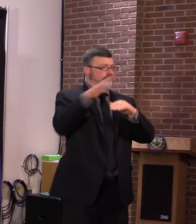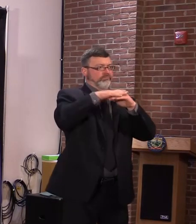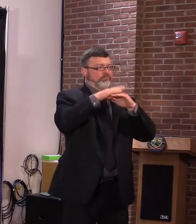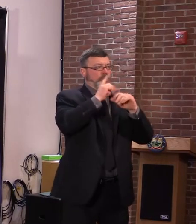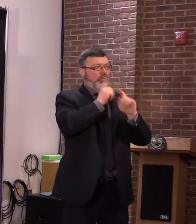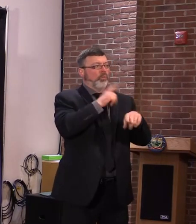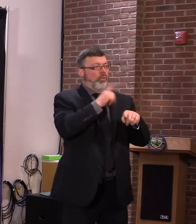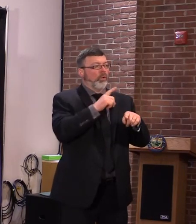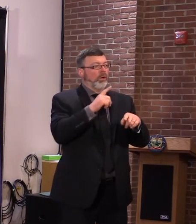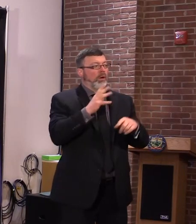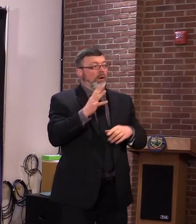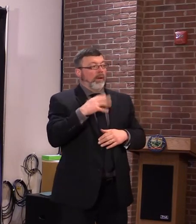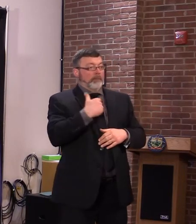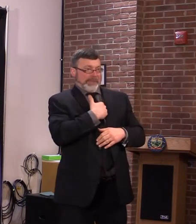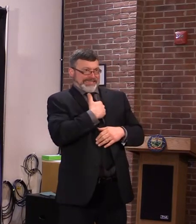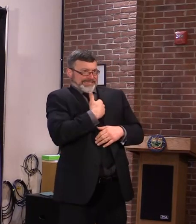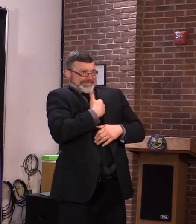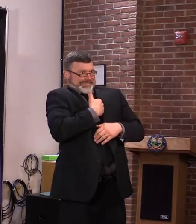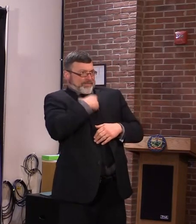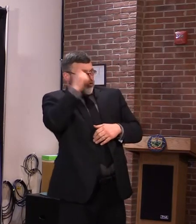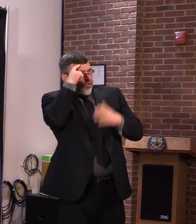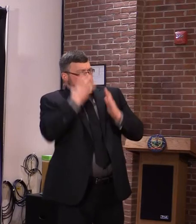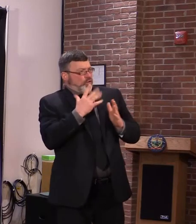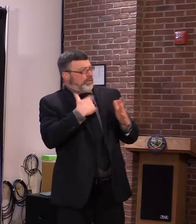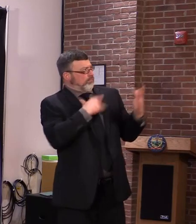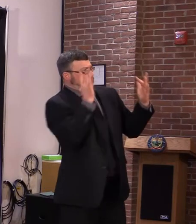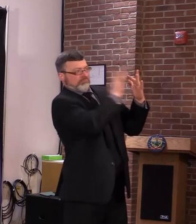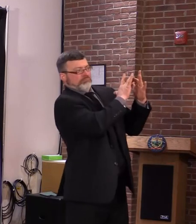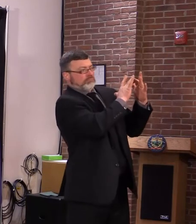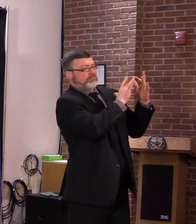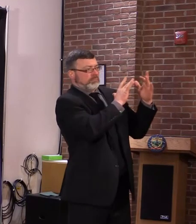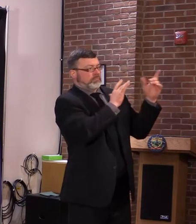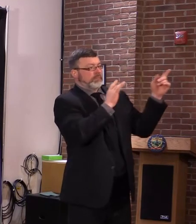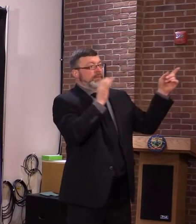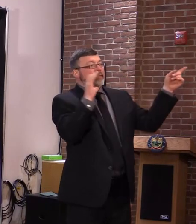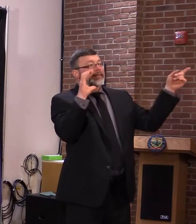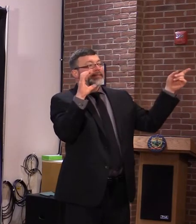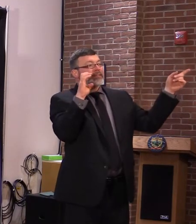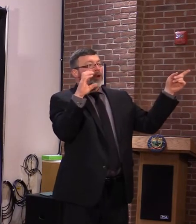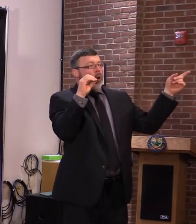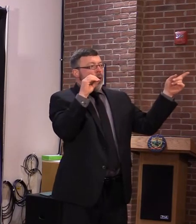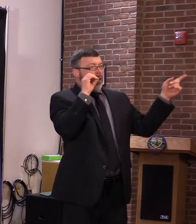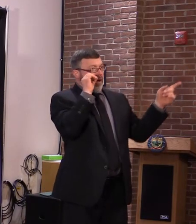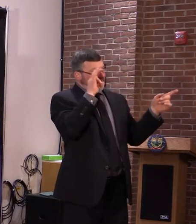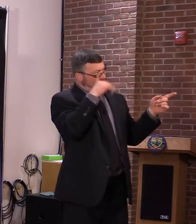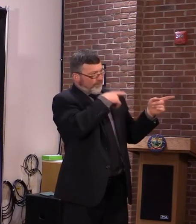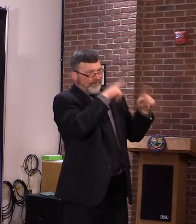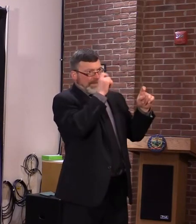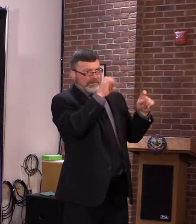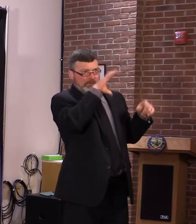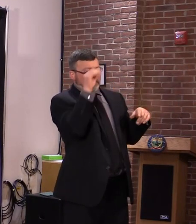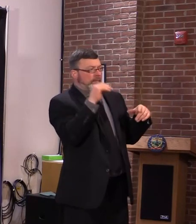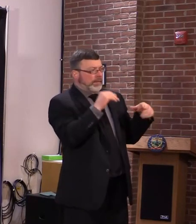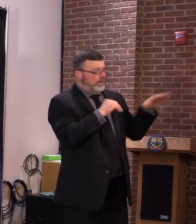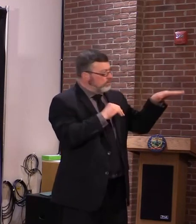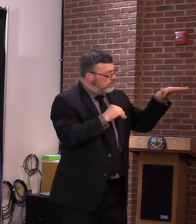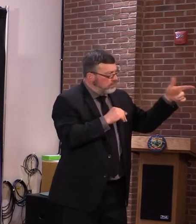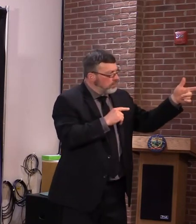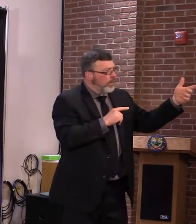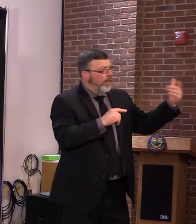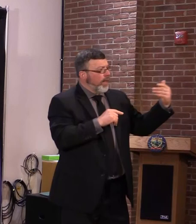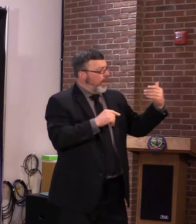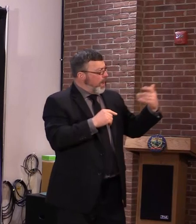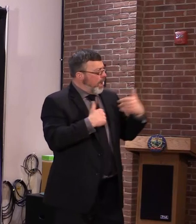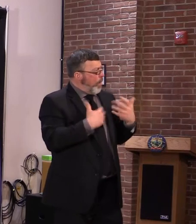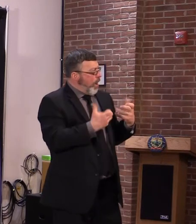phones myself, calling CEOs of some of these suppliers to make sure that we get what we think we're supposed